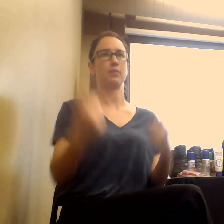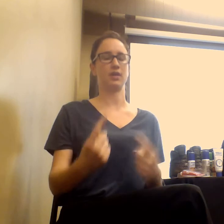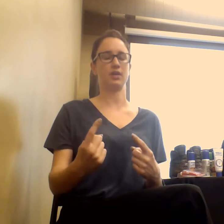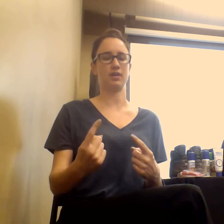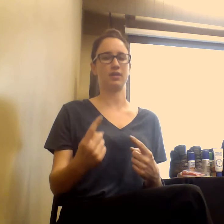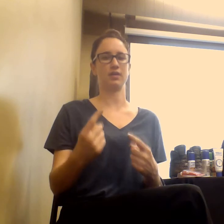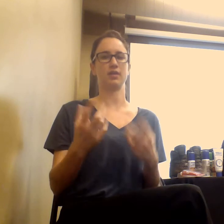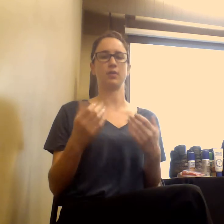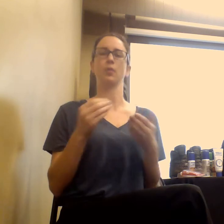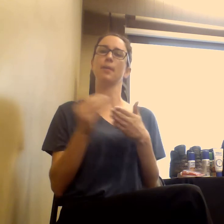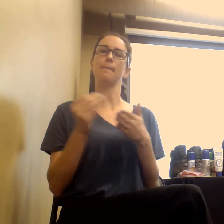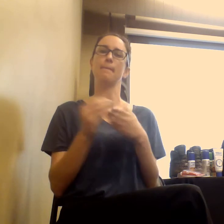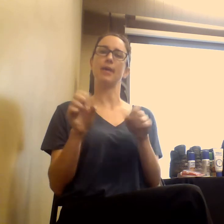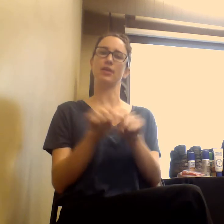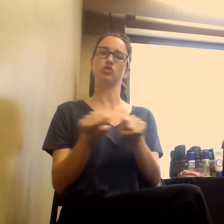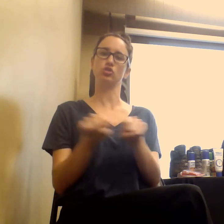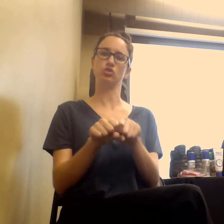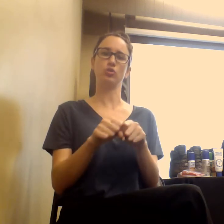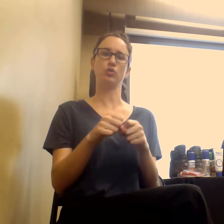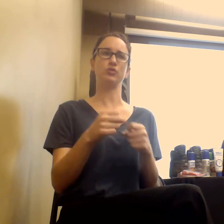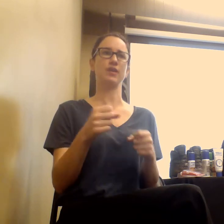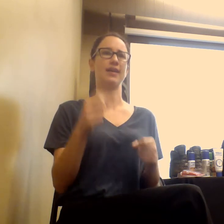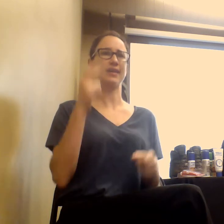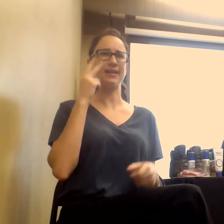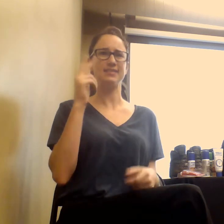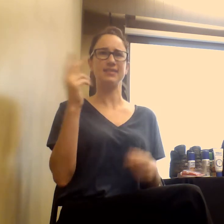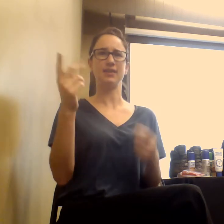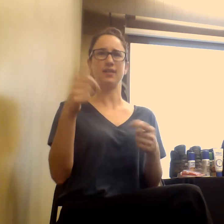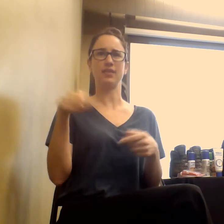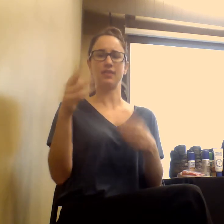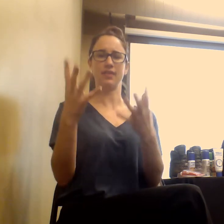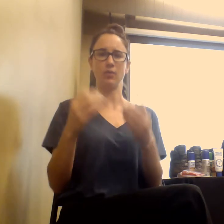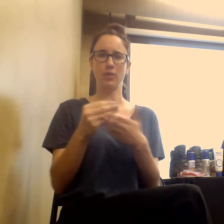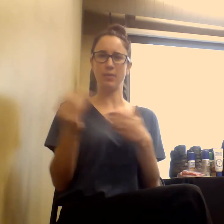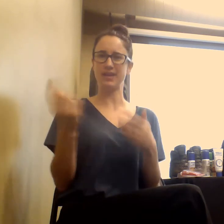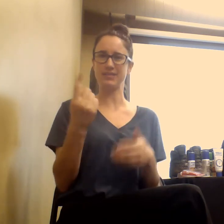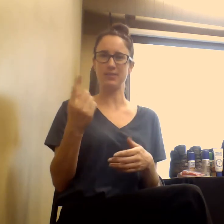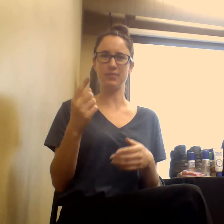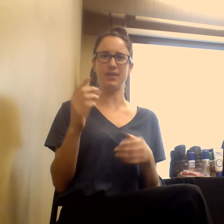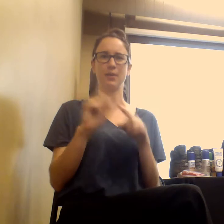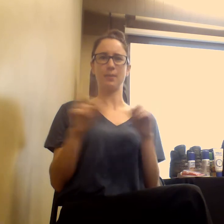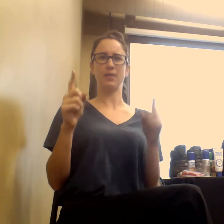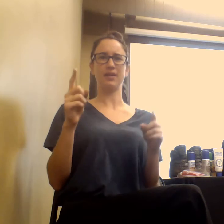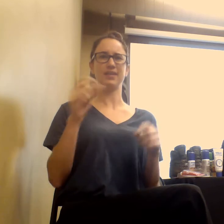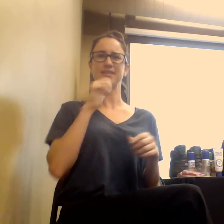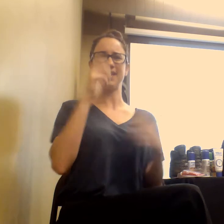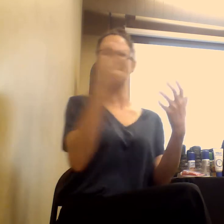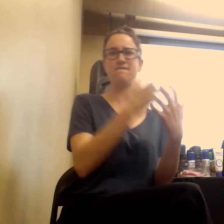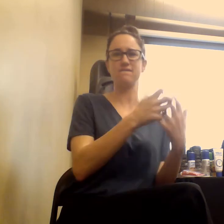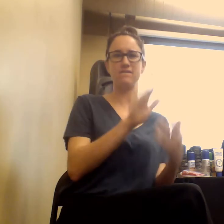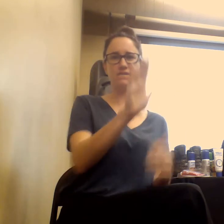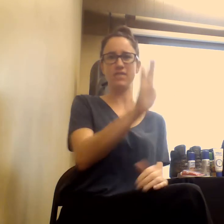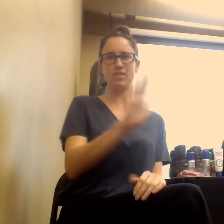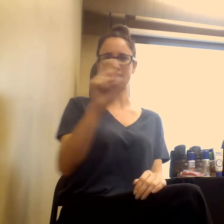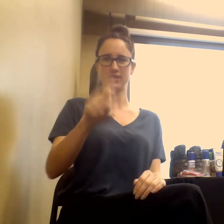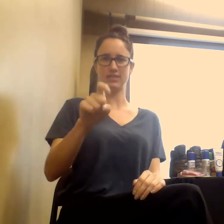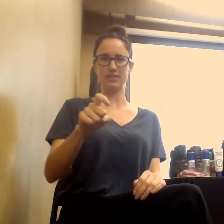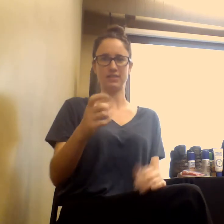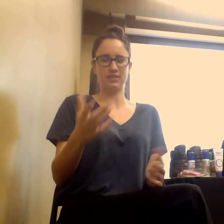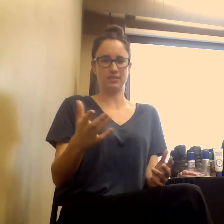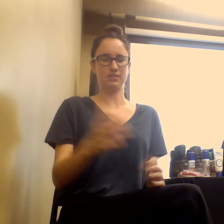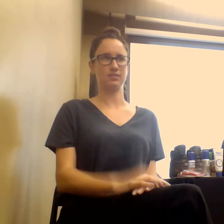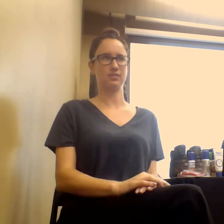you're going to Enchanted Rock, right? We see that all the time. People overbuy. And I'm not here to sell you the most expensive boot. It